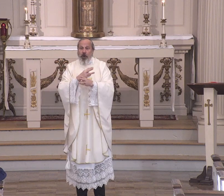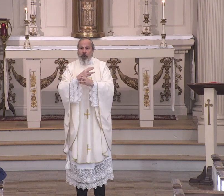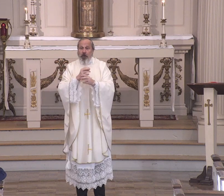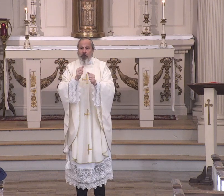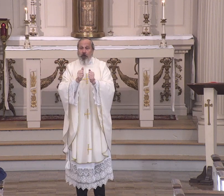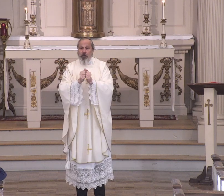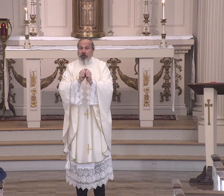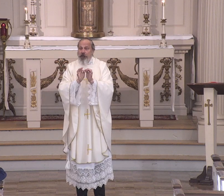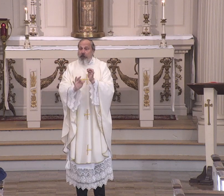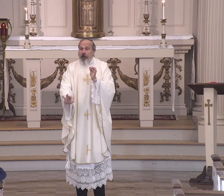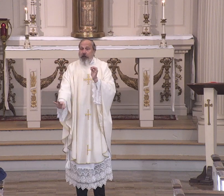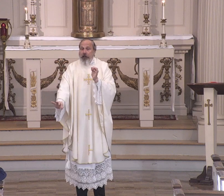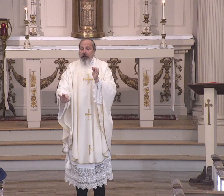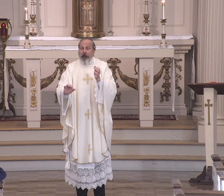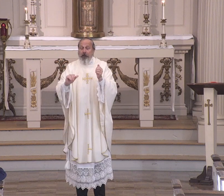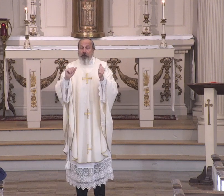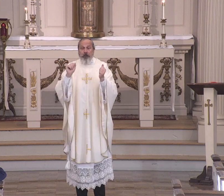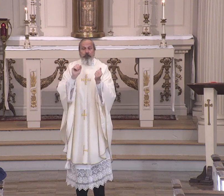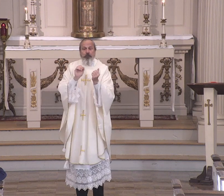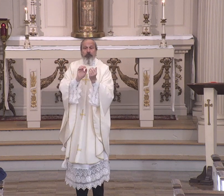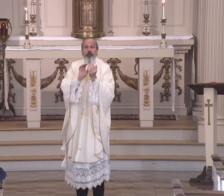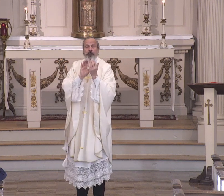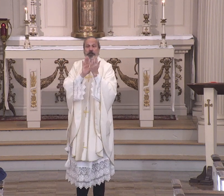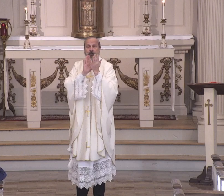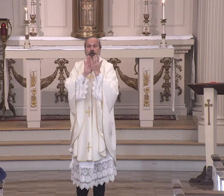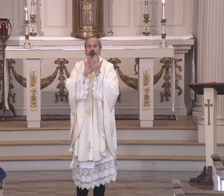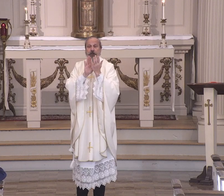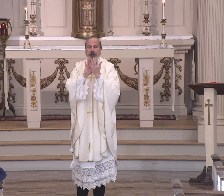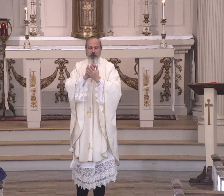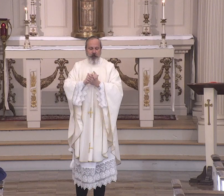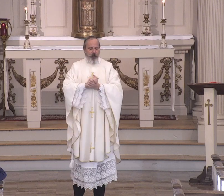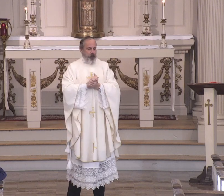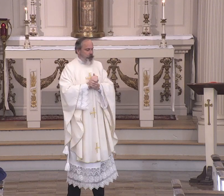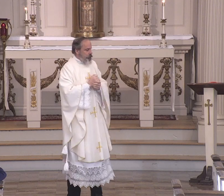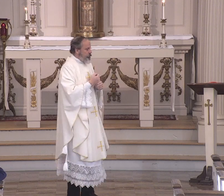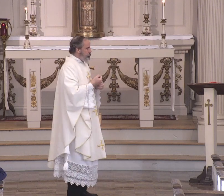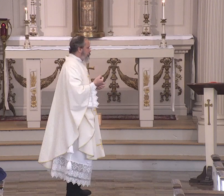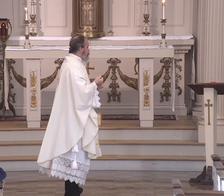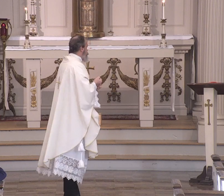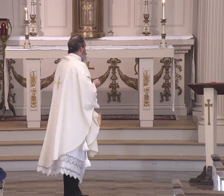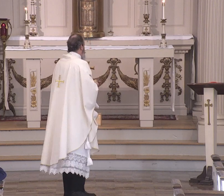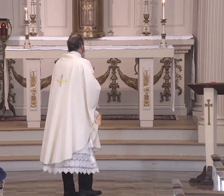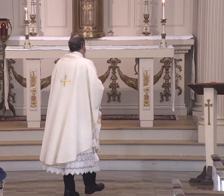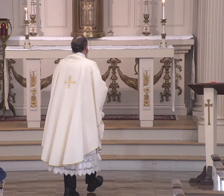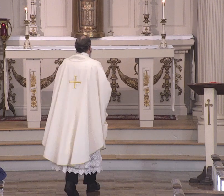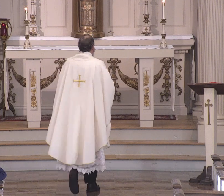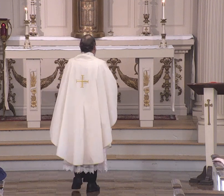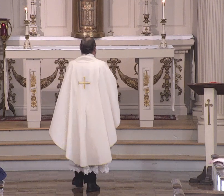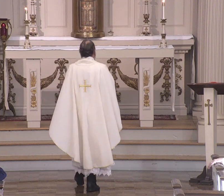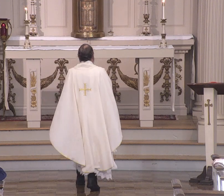today. You are changing the world simply by your presence.